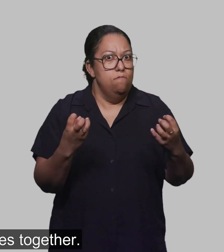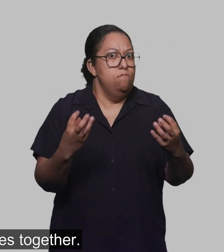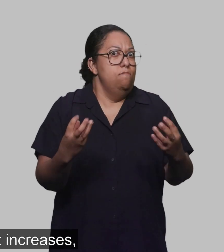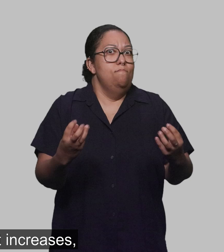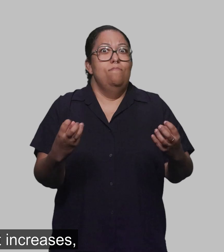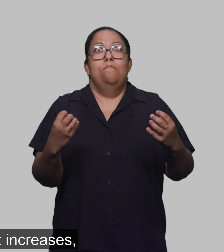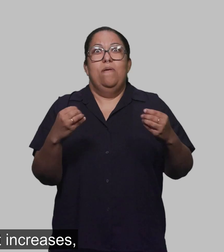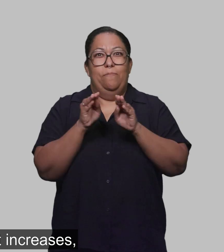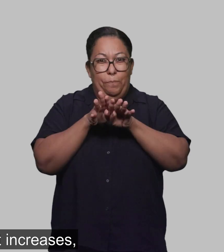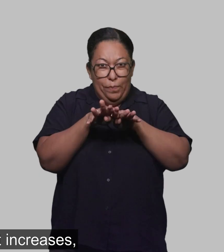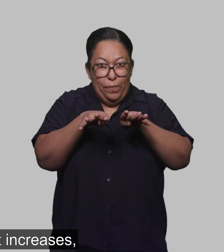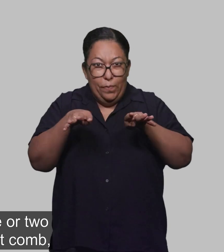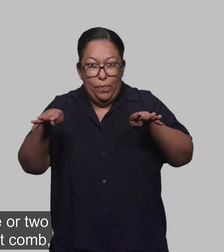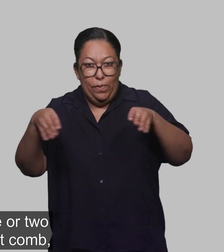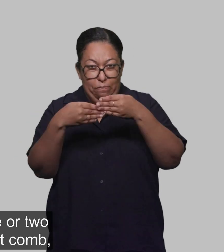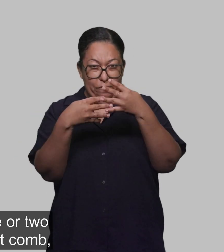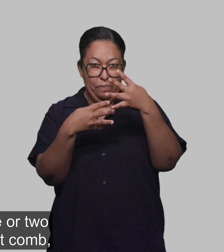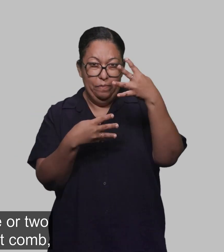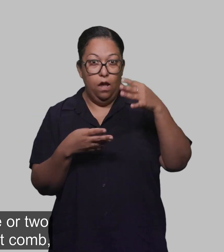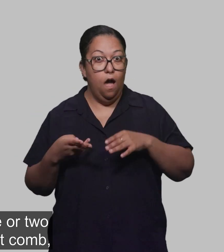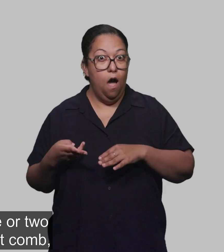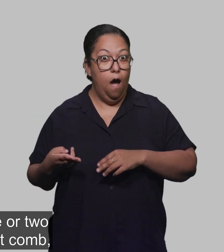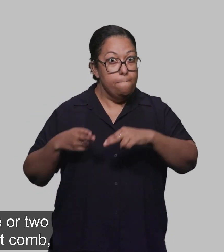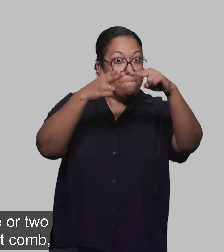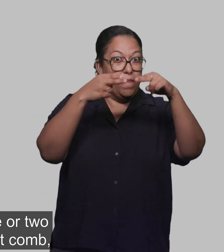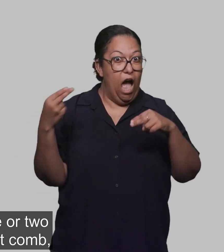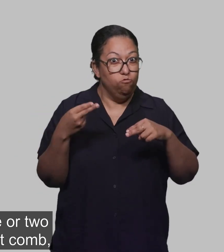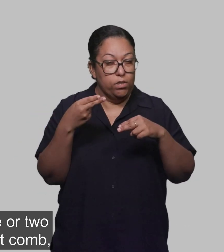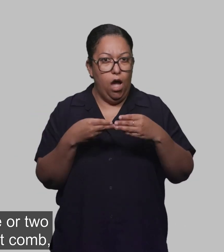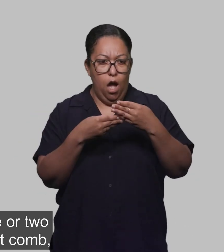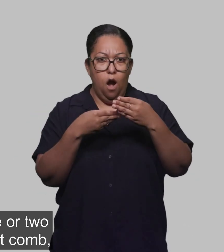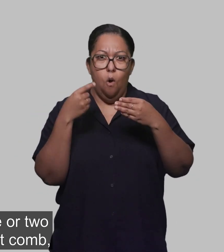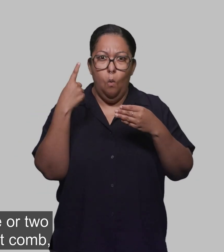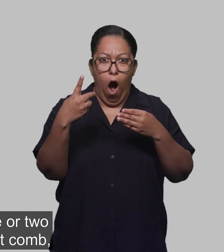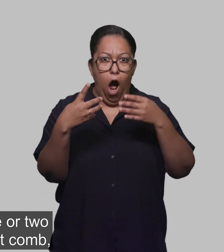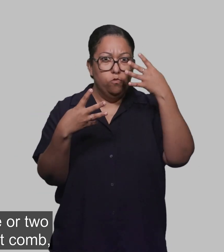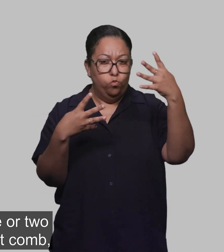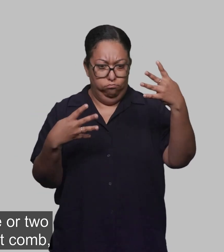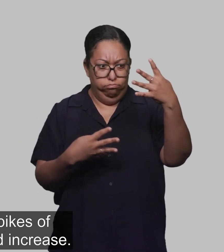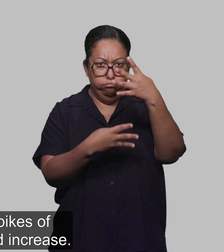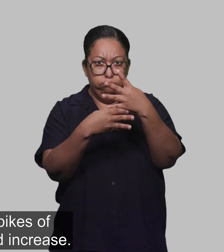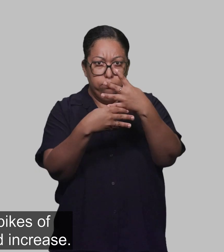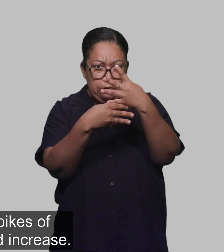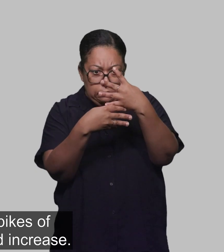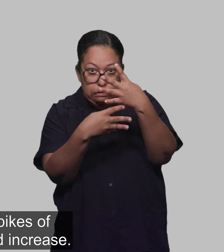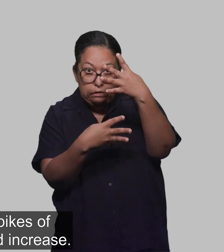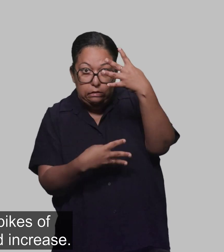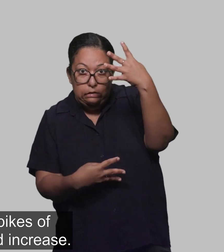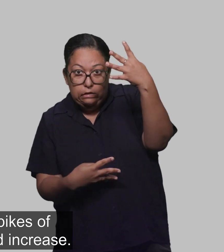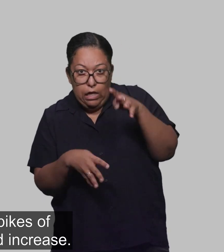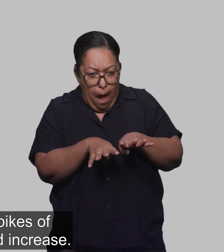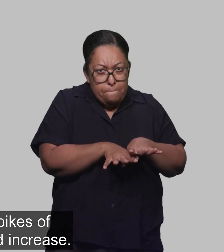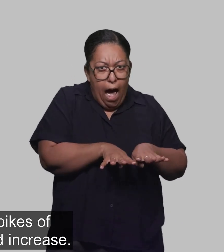spikes together. And then when it increases, it's like if one or two combs of that comb, one or two spikes of that